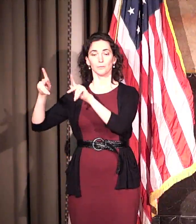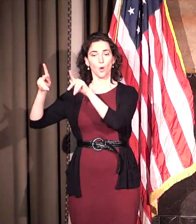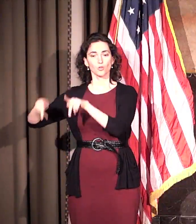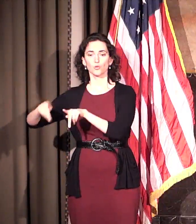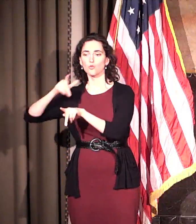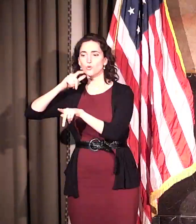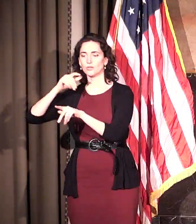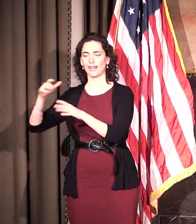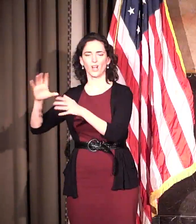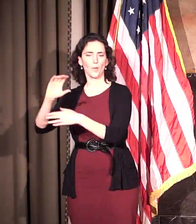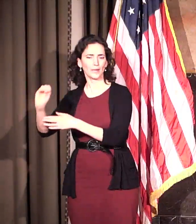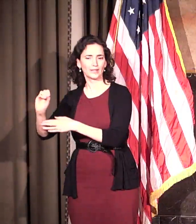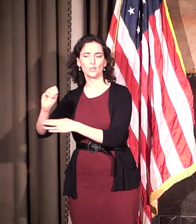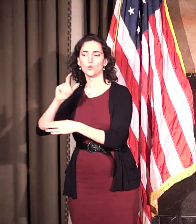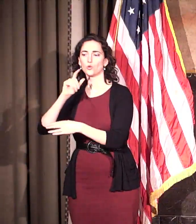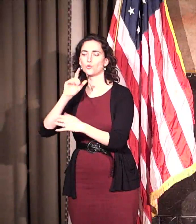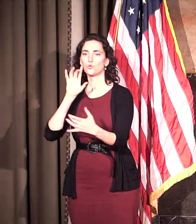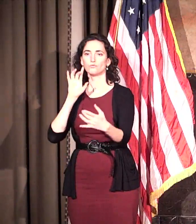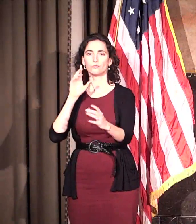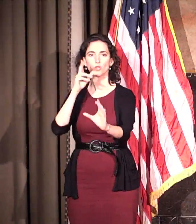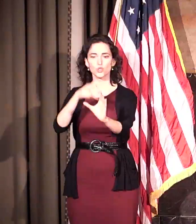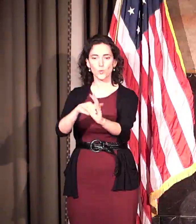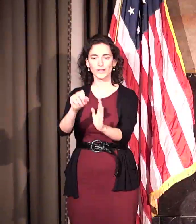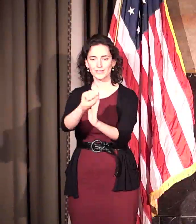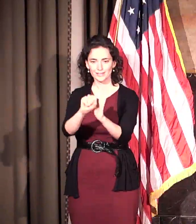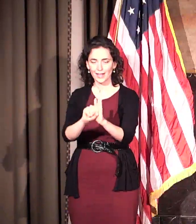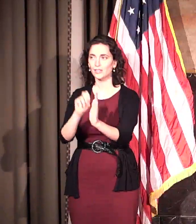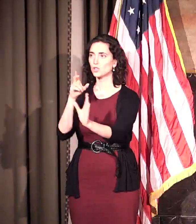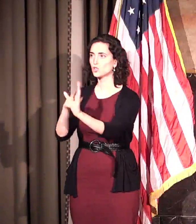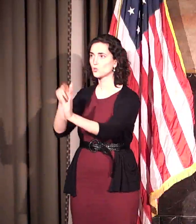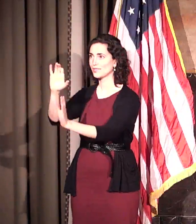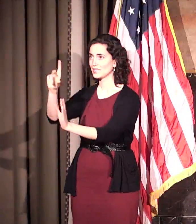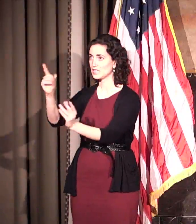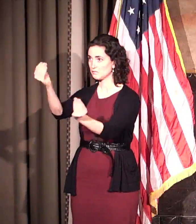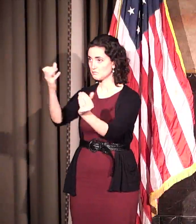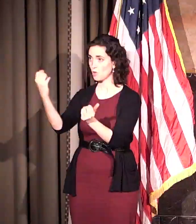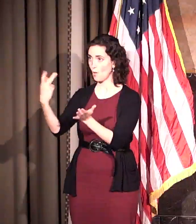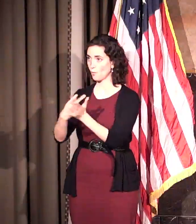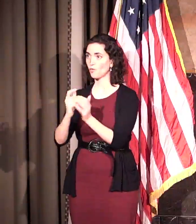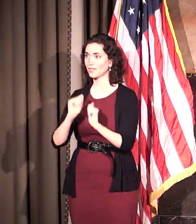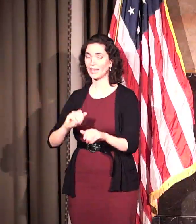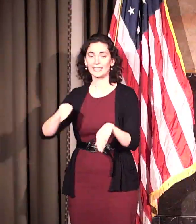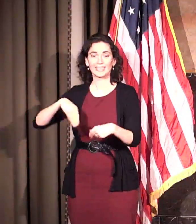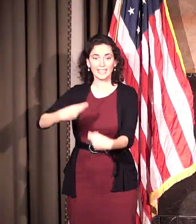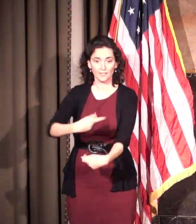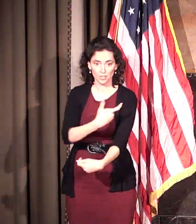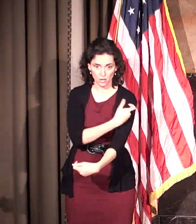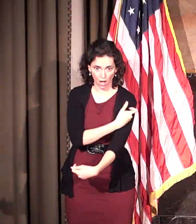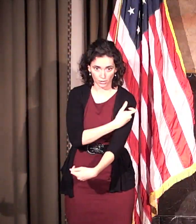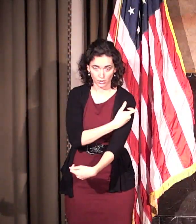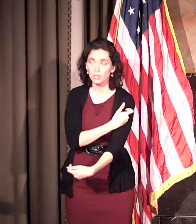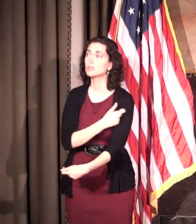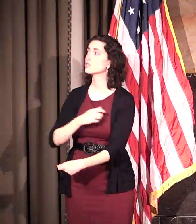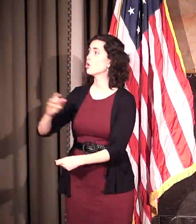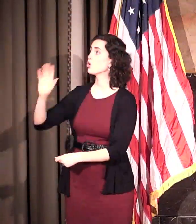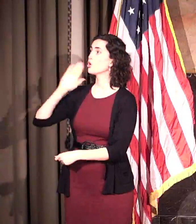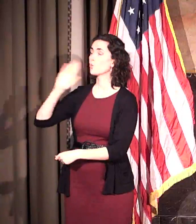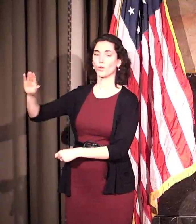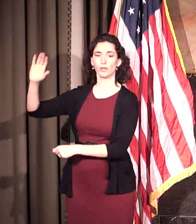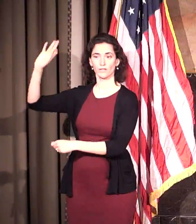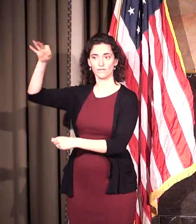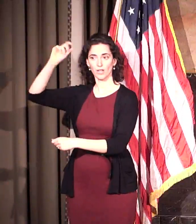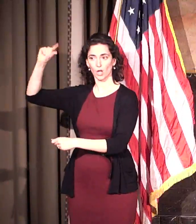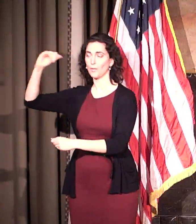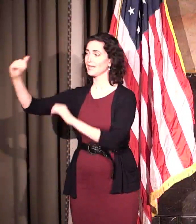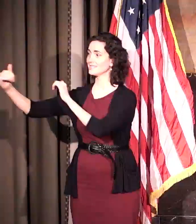that means that you've enrolled with the state and CDC, you've been approved, and you can receive direct shipments of vaccine and